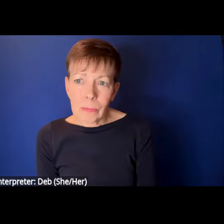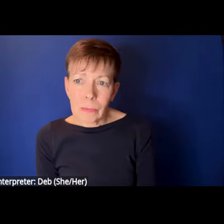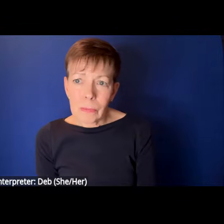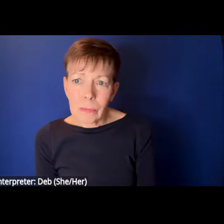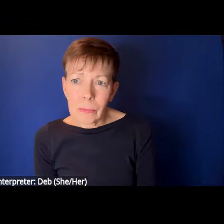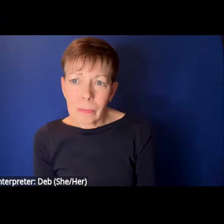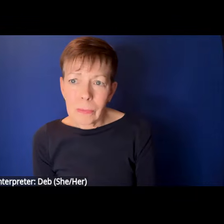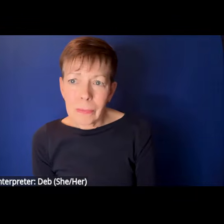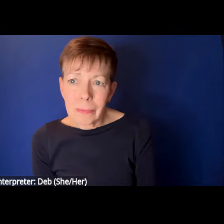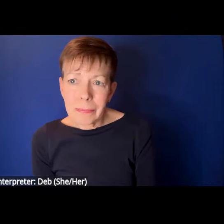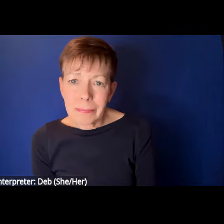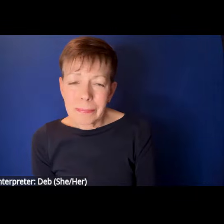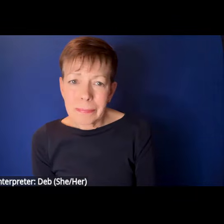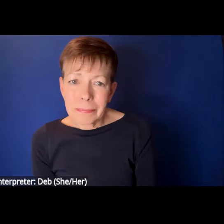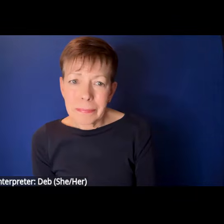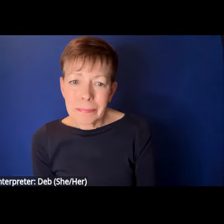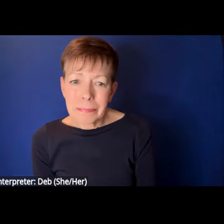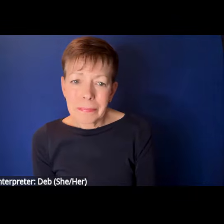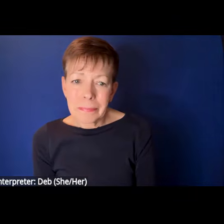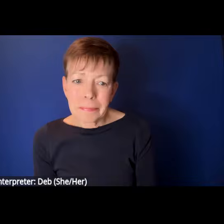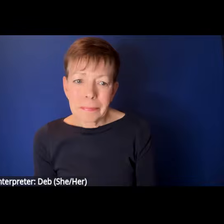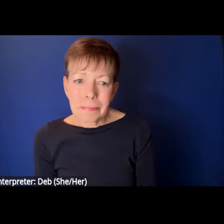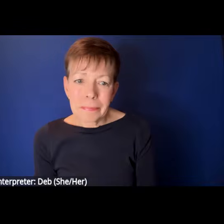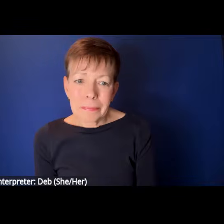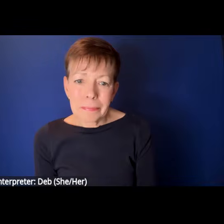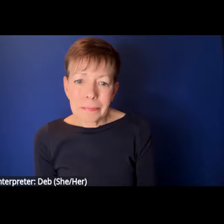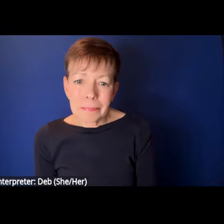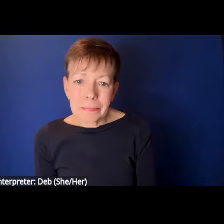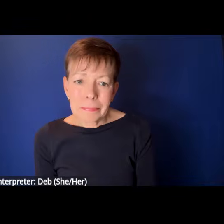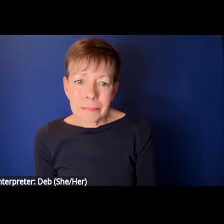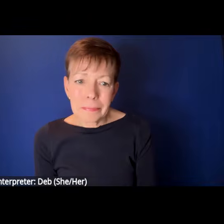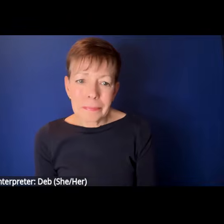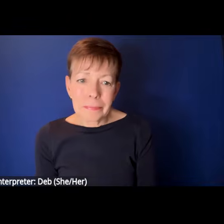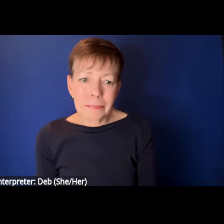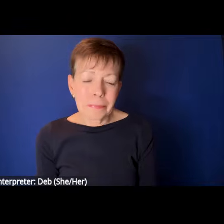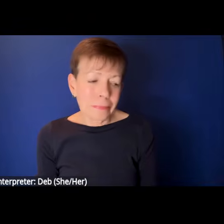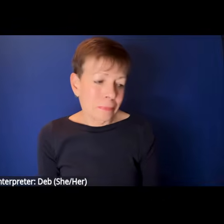Okay, thank you very much. All right, trustees.